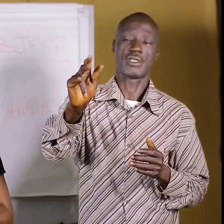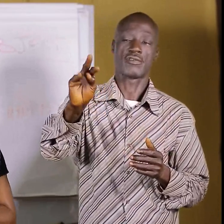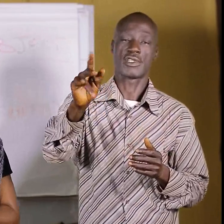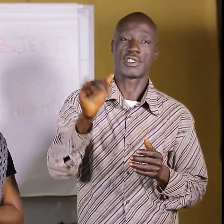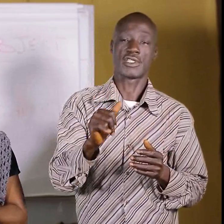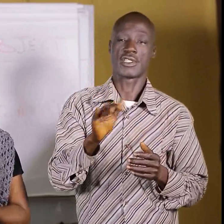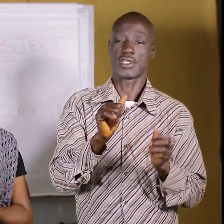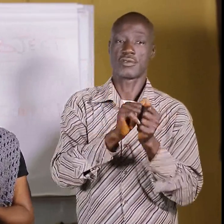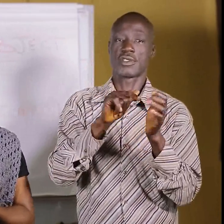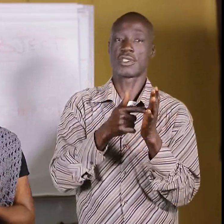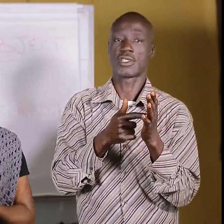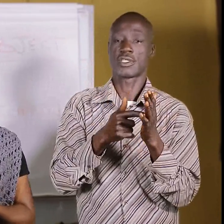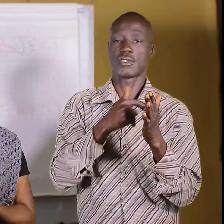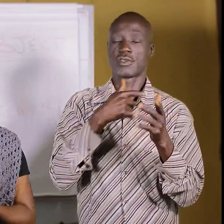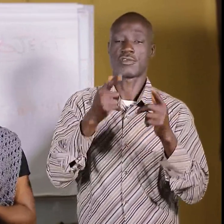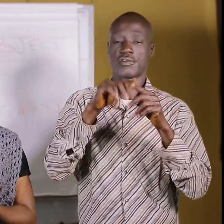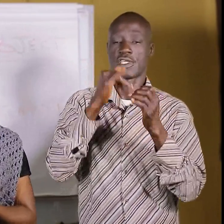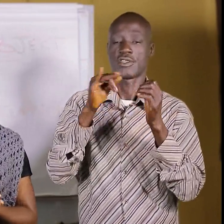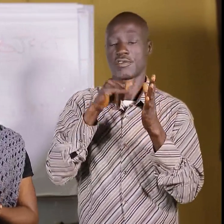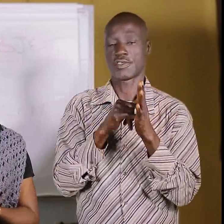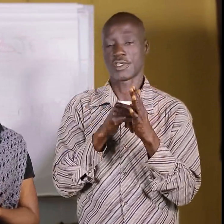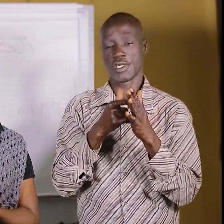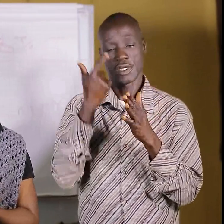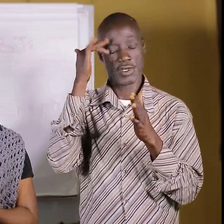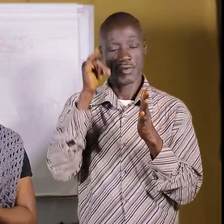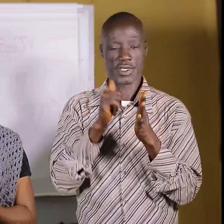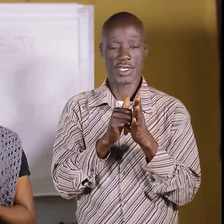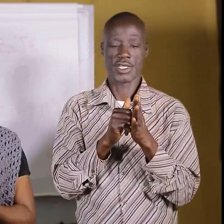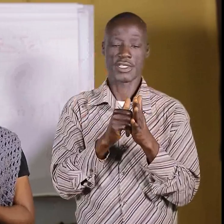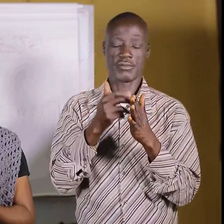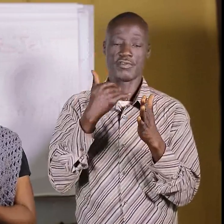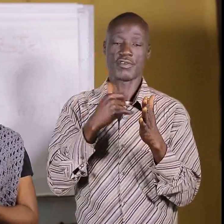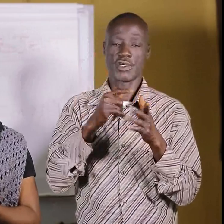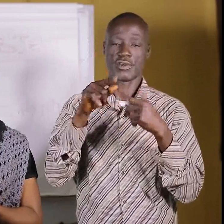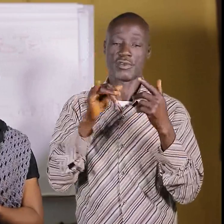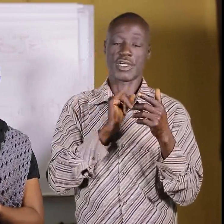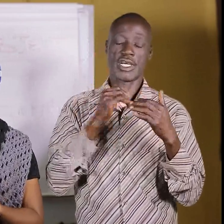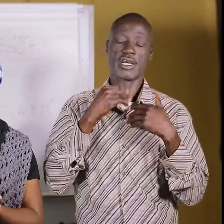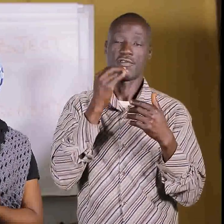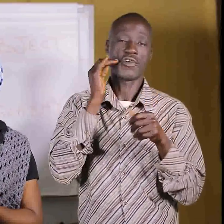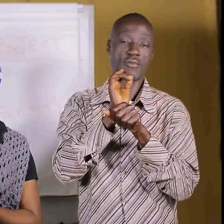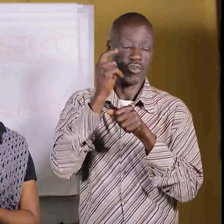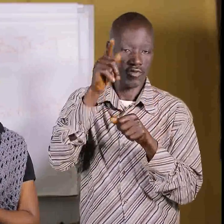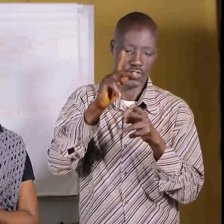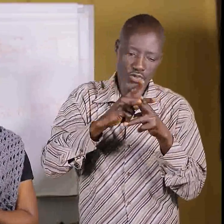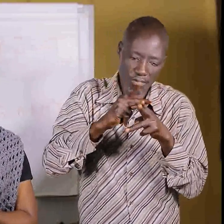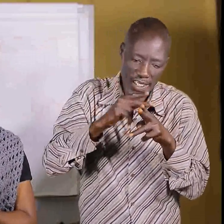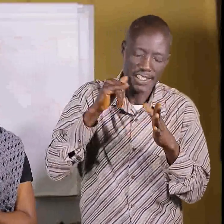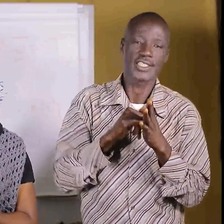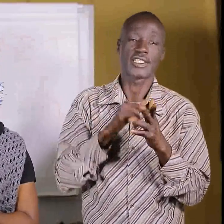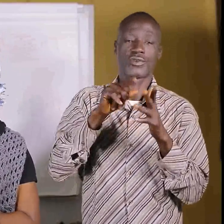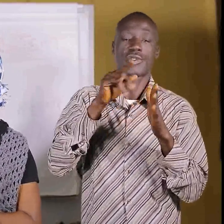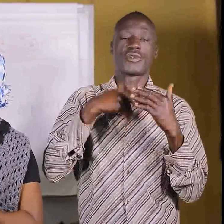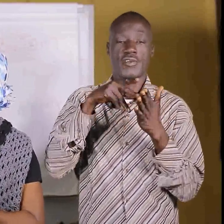the end of our lesson. However, before we go, we'd like to give you an assignment to practice what we